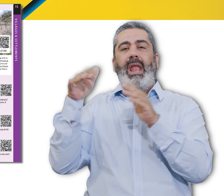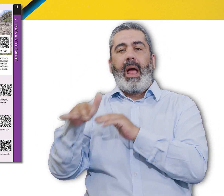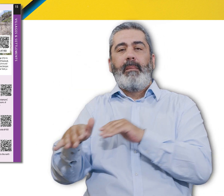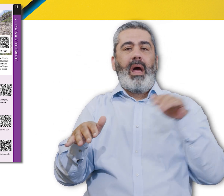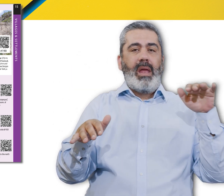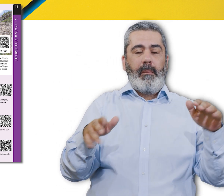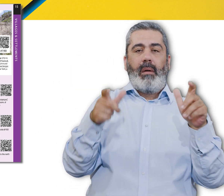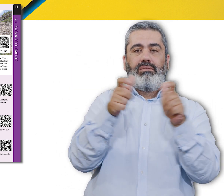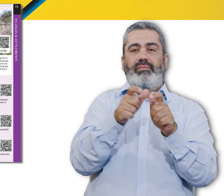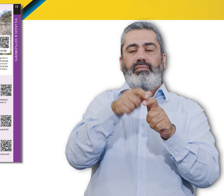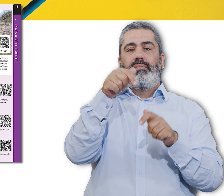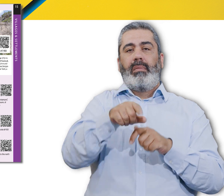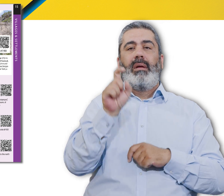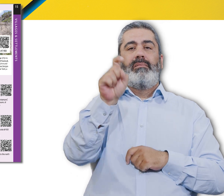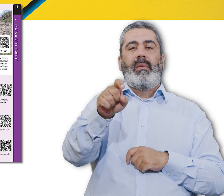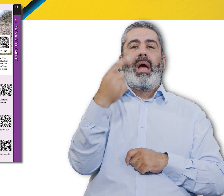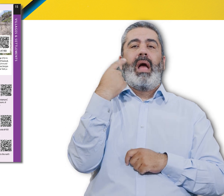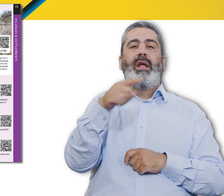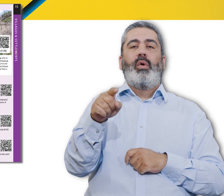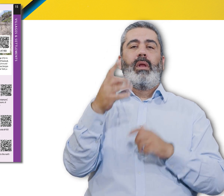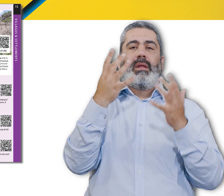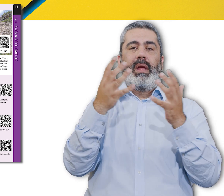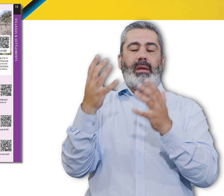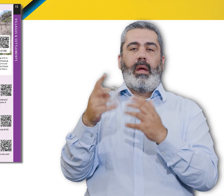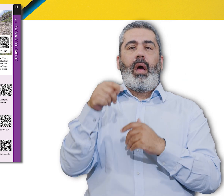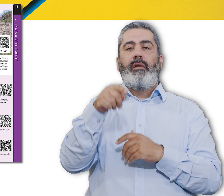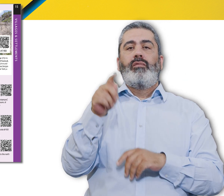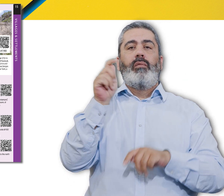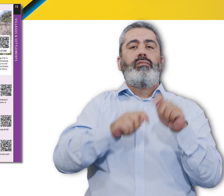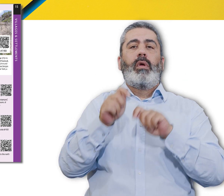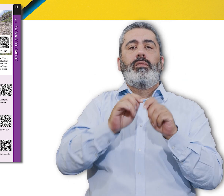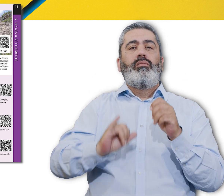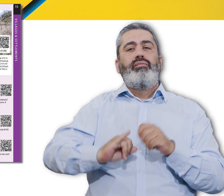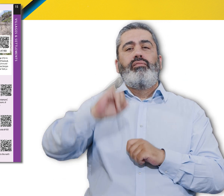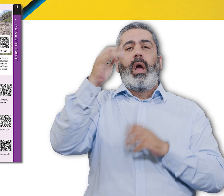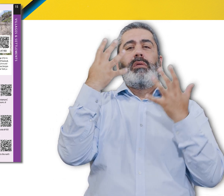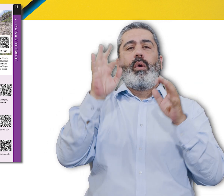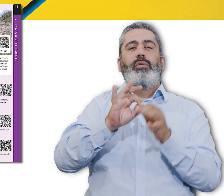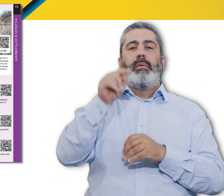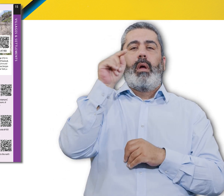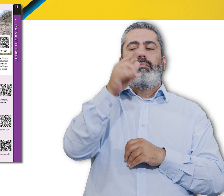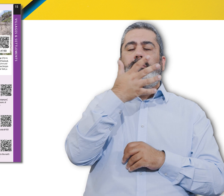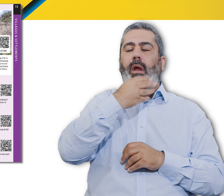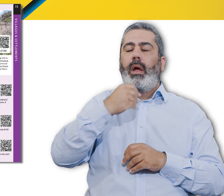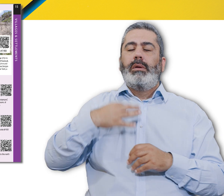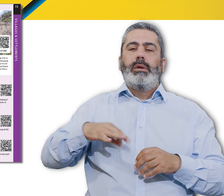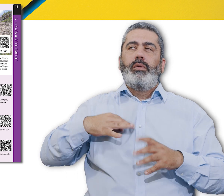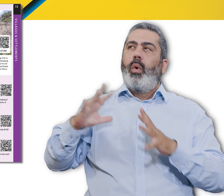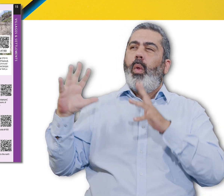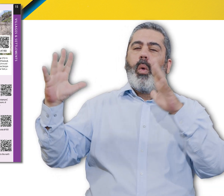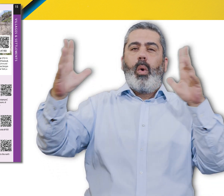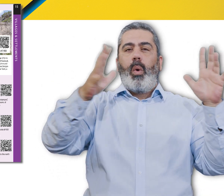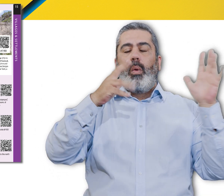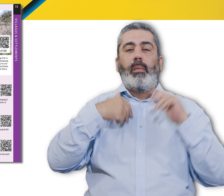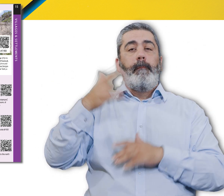and between the streams of Gres and Lepsitos. Iliaseri, number 99. It is built at an altitude of 900 m, in the